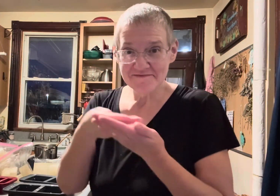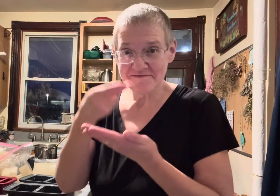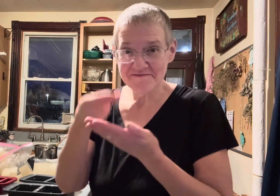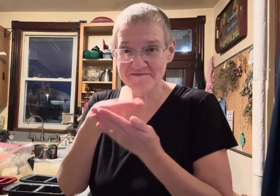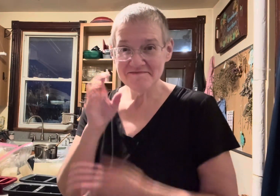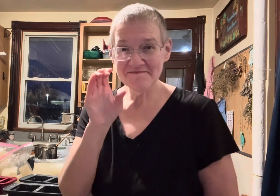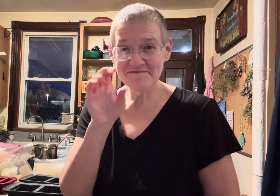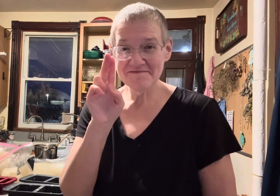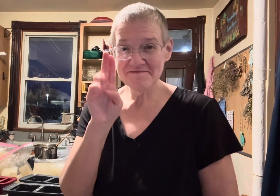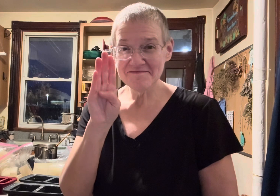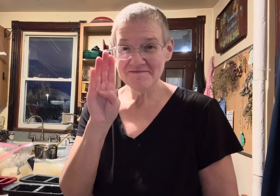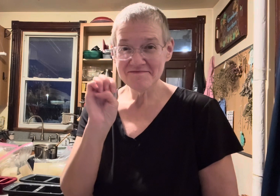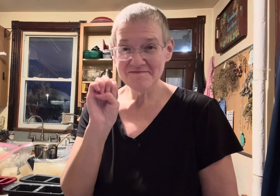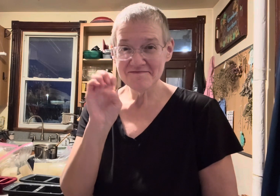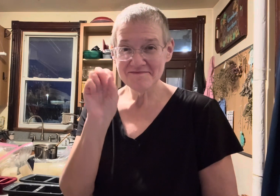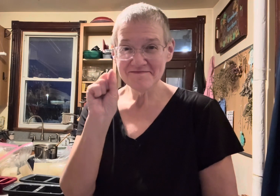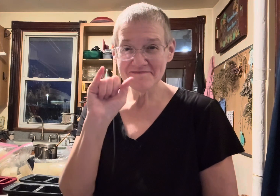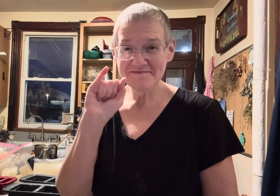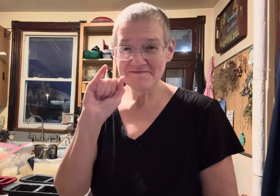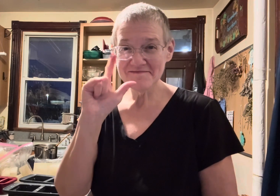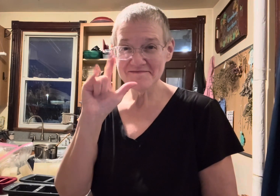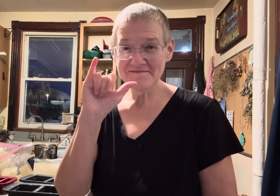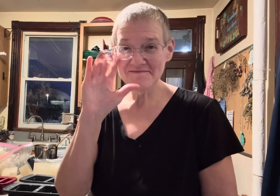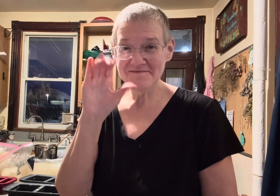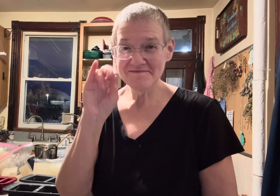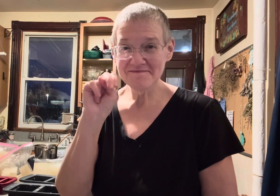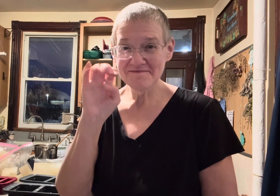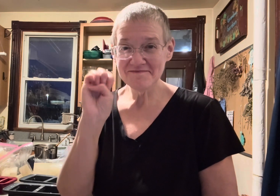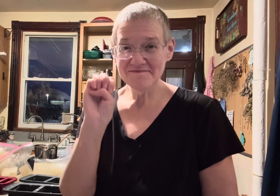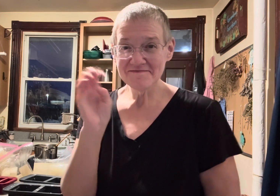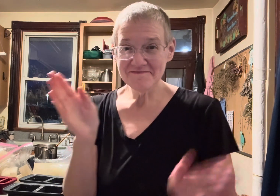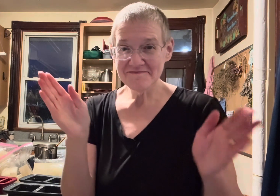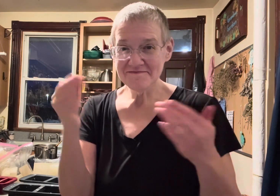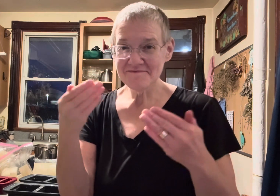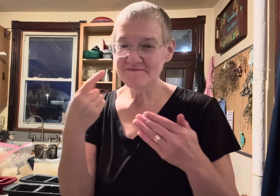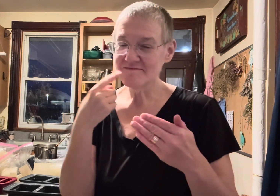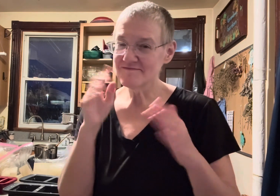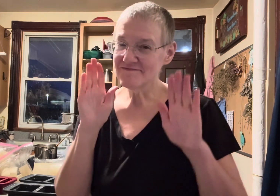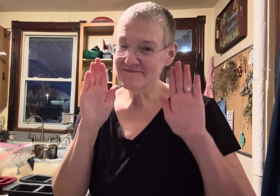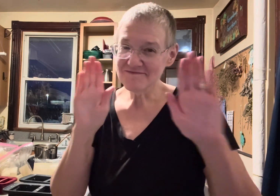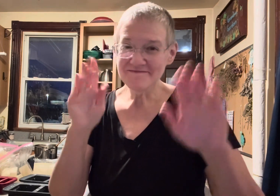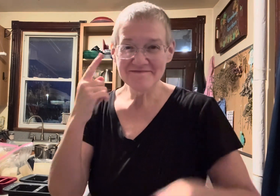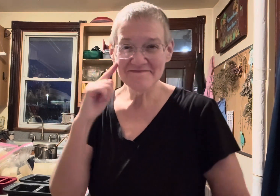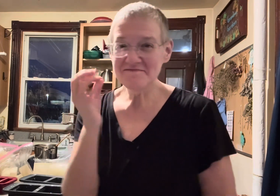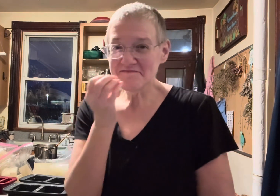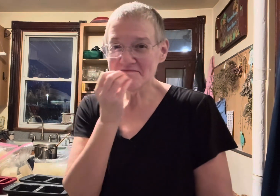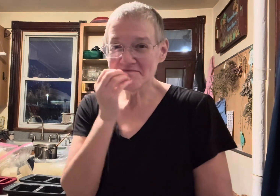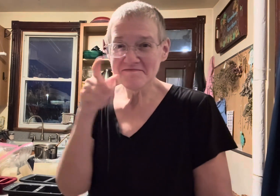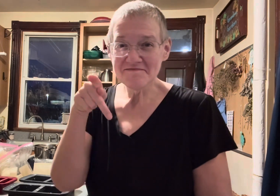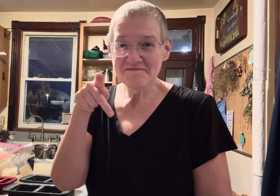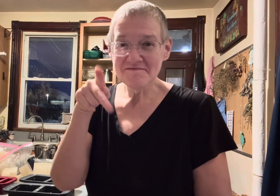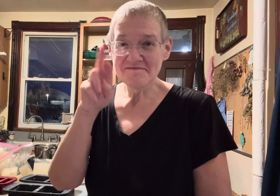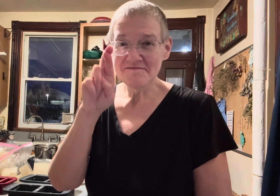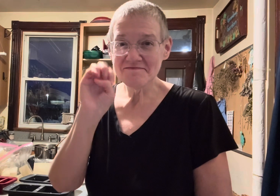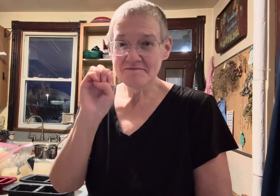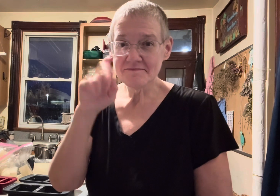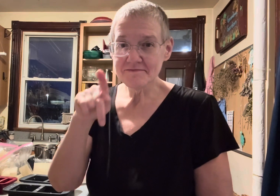These super cube silicone trays are great for keto